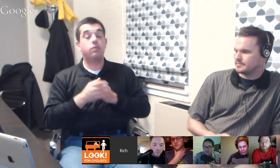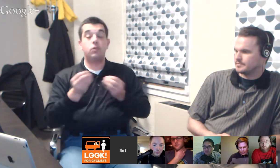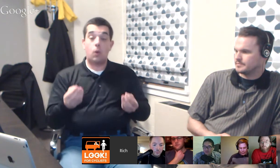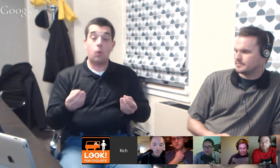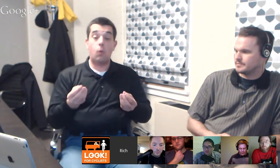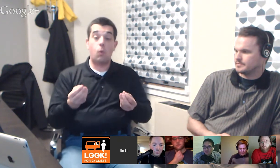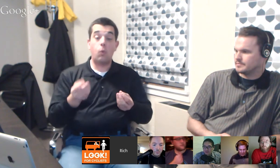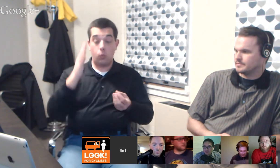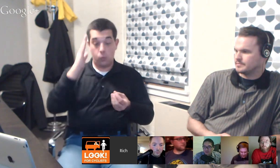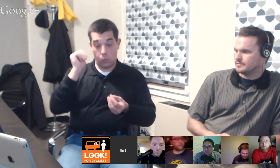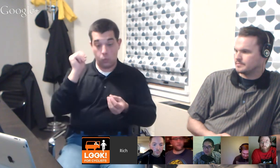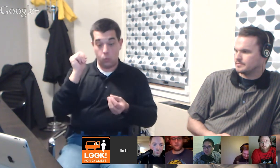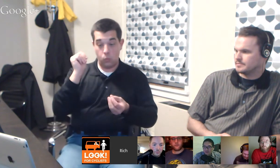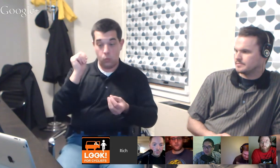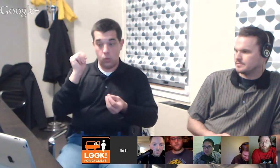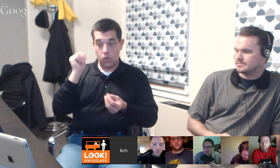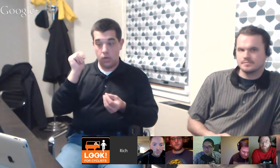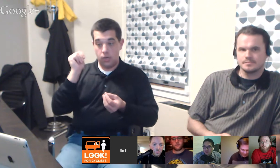so